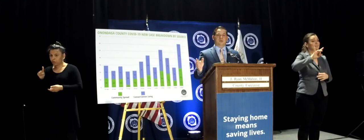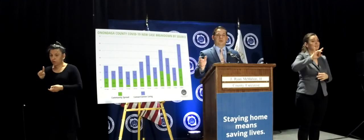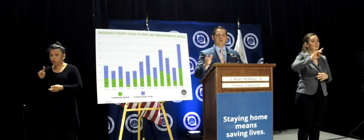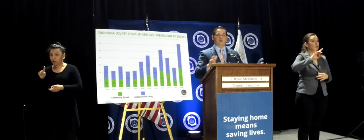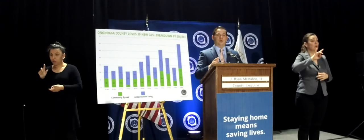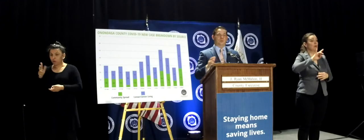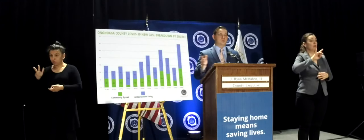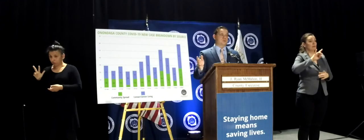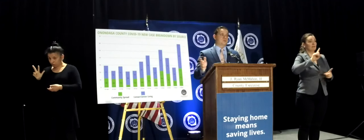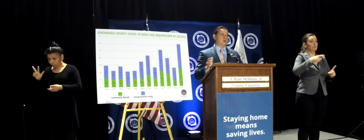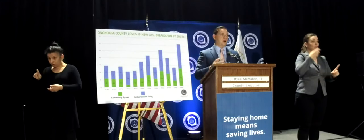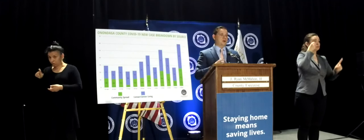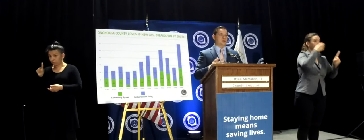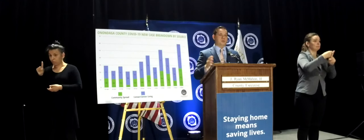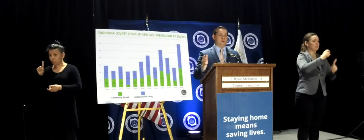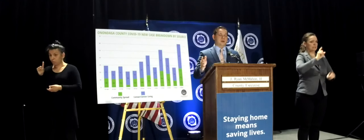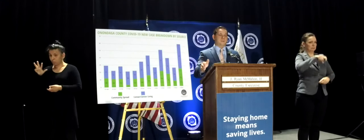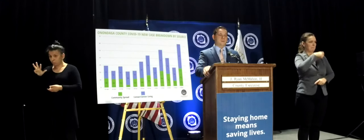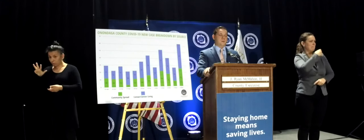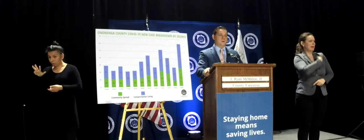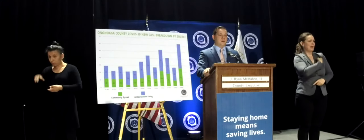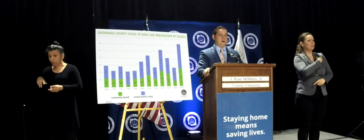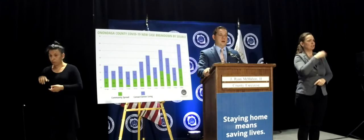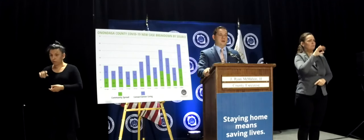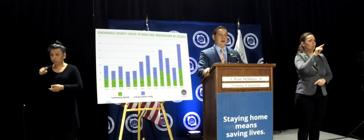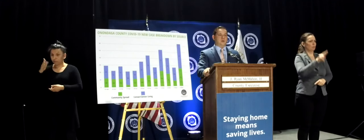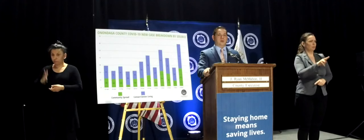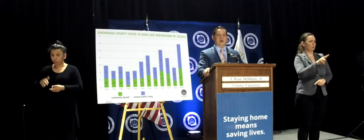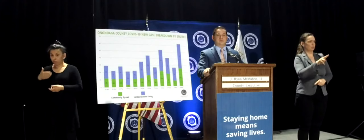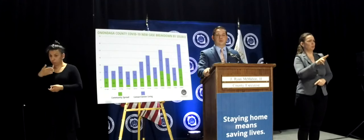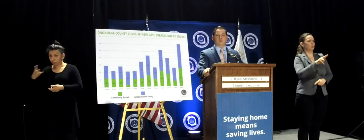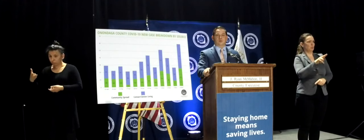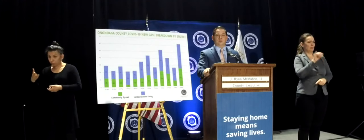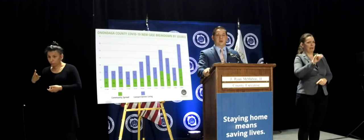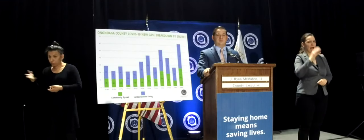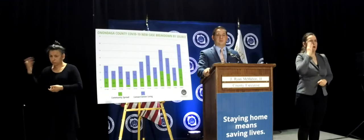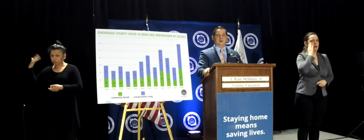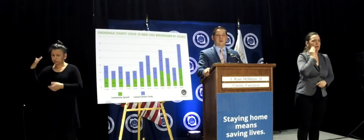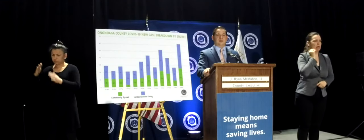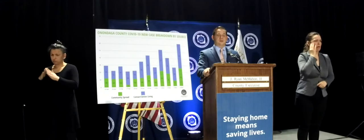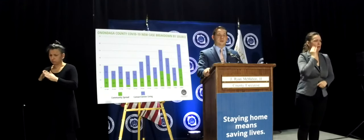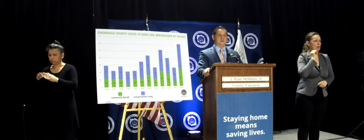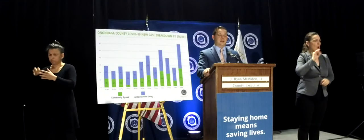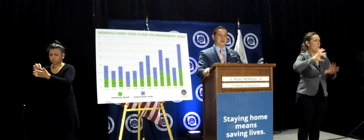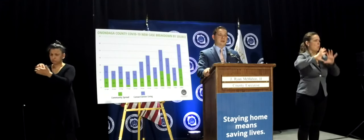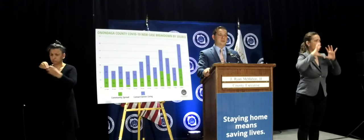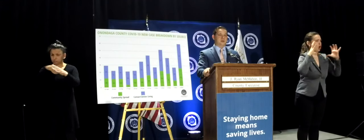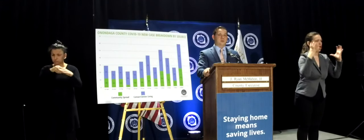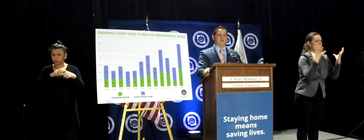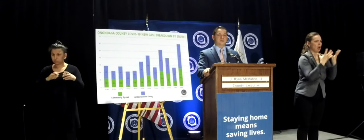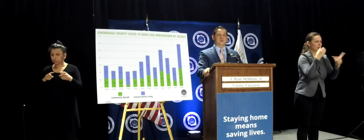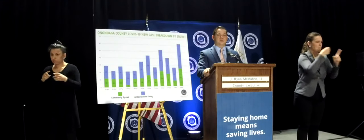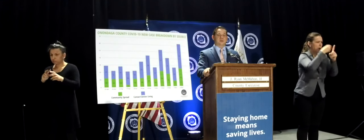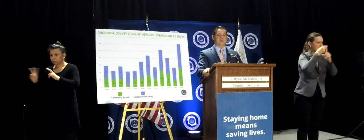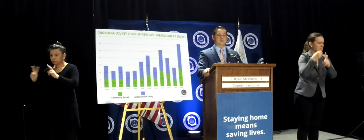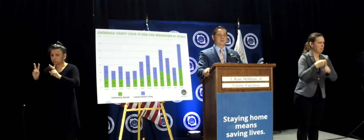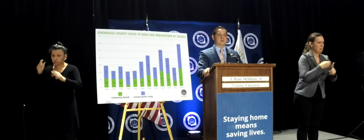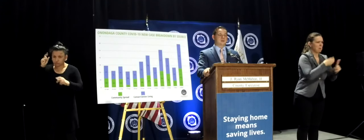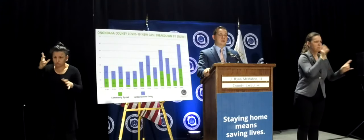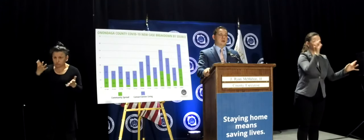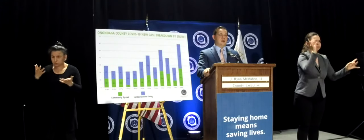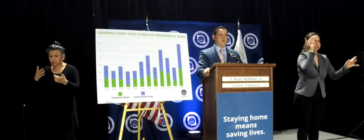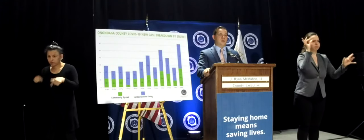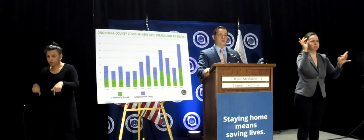was pretty much in their homes, very hard to communicate. Now we have Zoom, we have all this other technology that we can still do